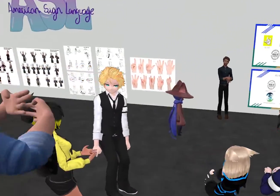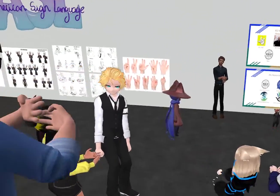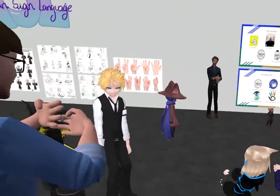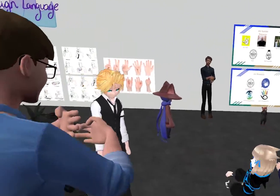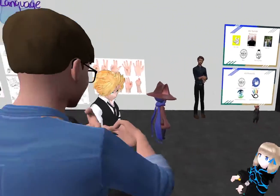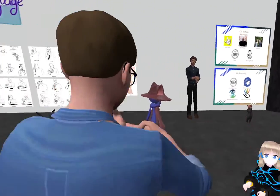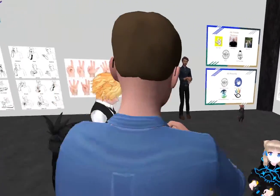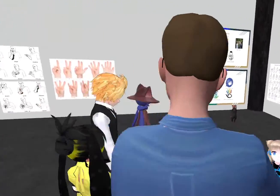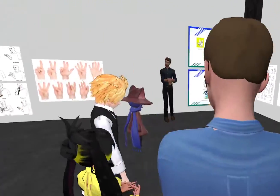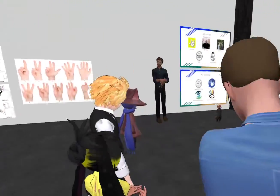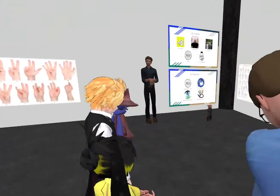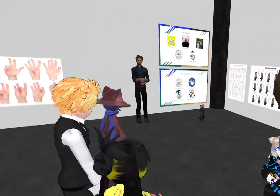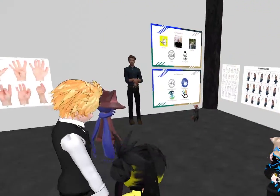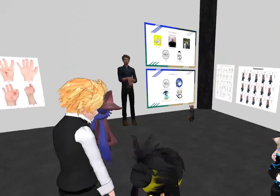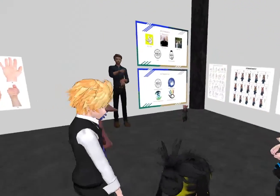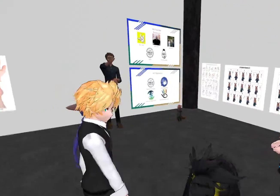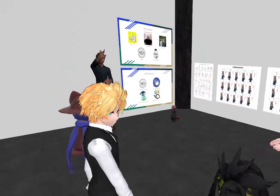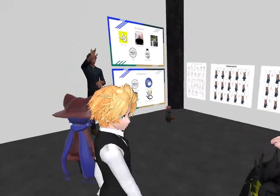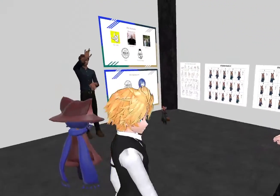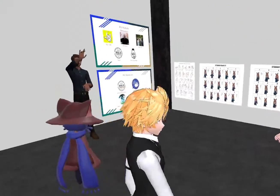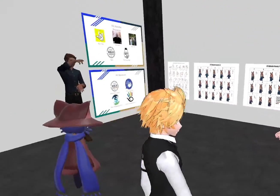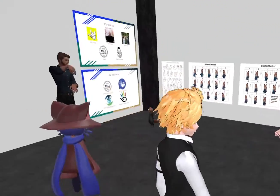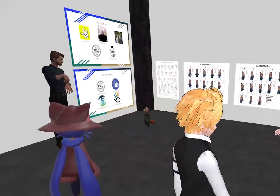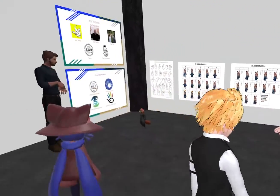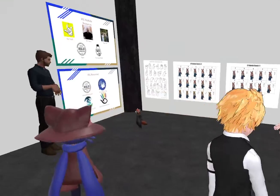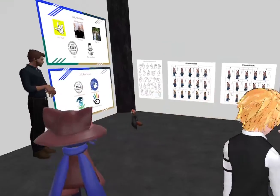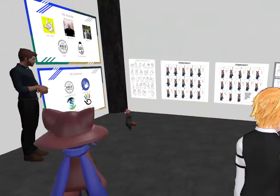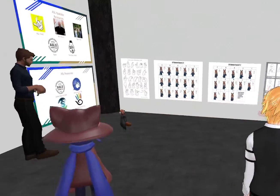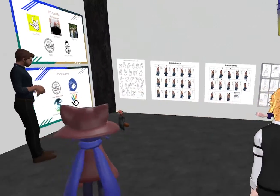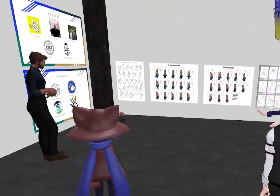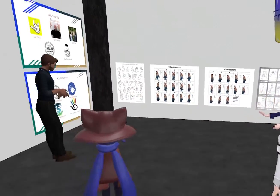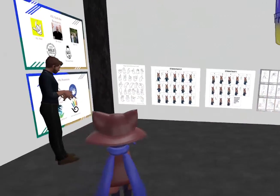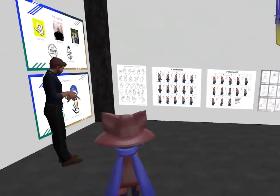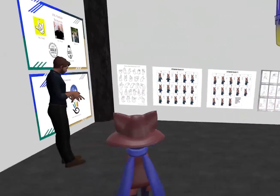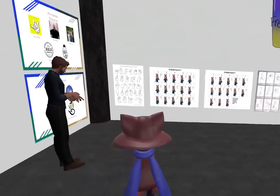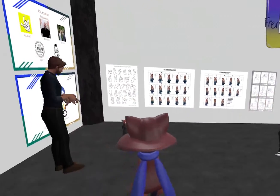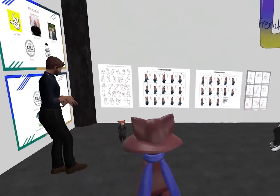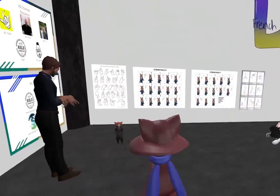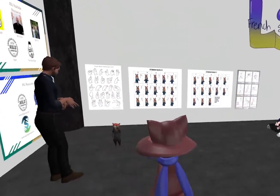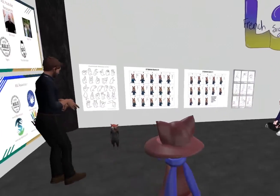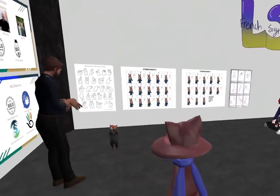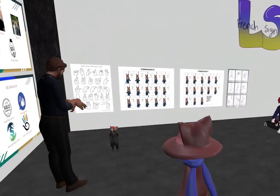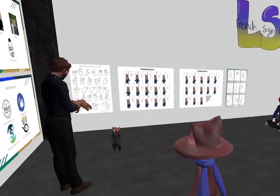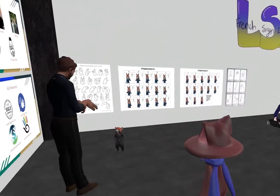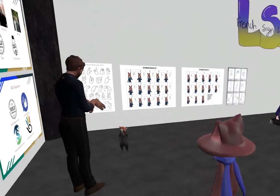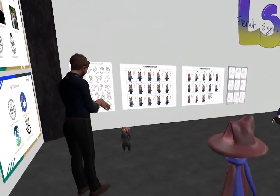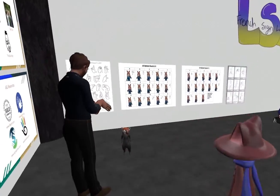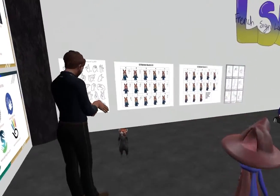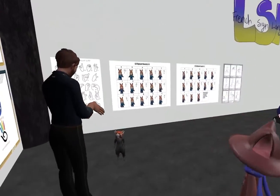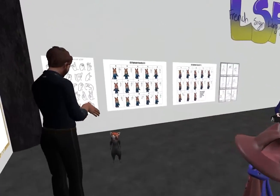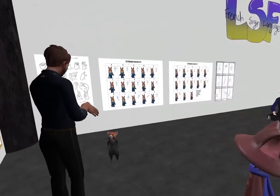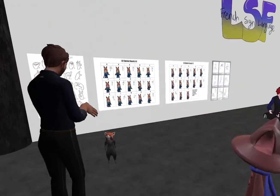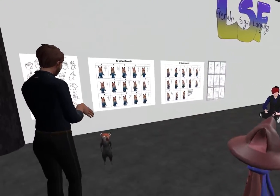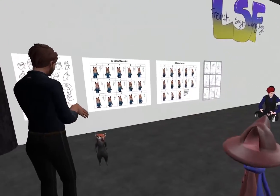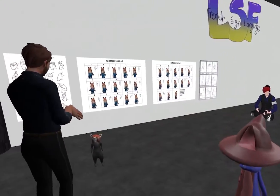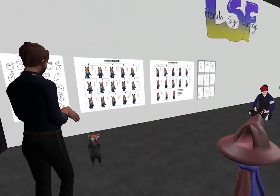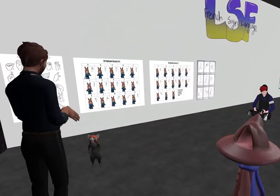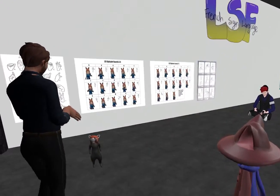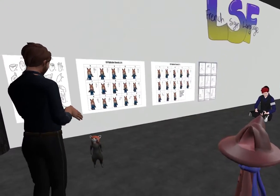I'll be back. Let's see, take for example if I go for French sign classes. Would my ASL friends